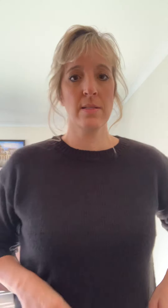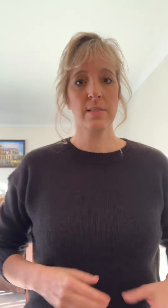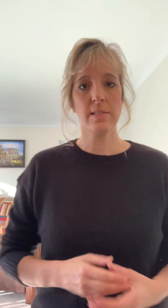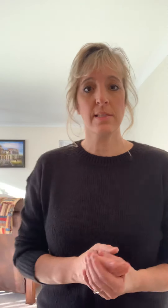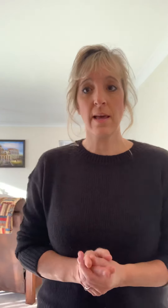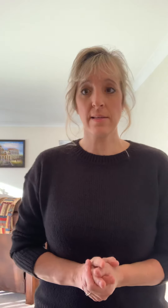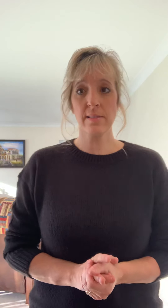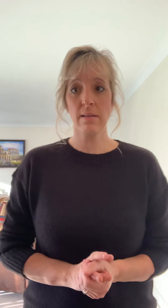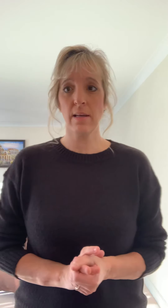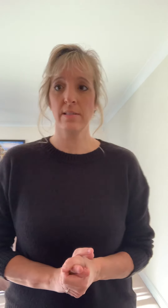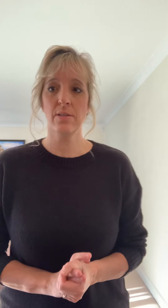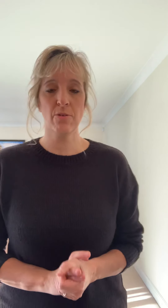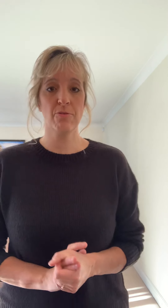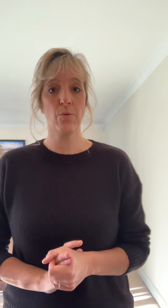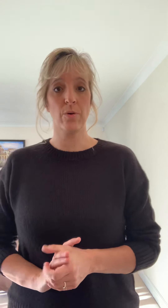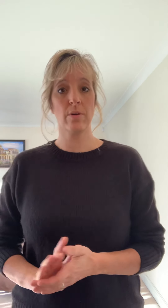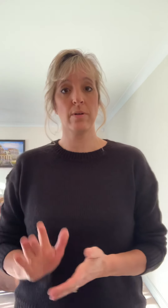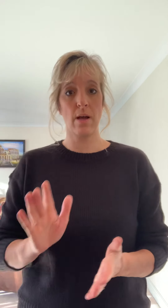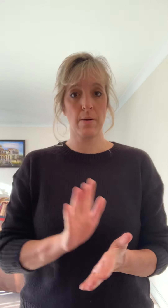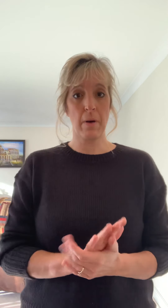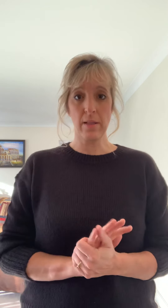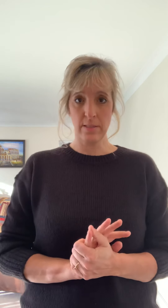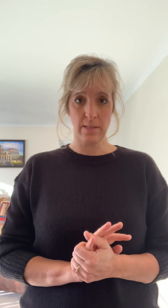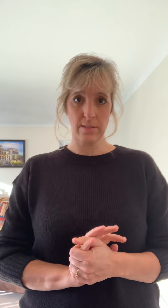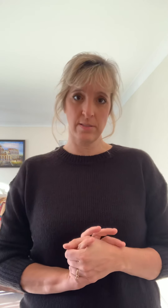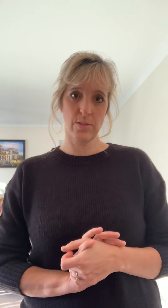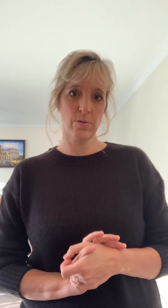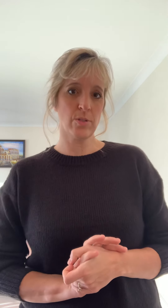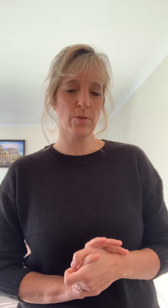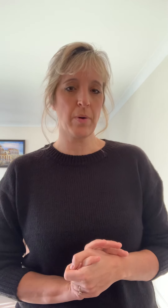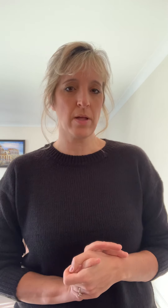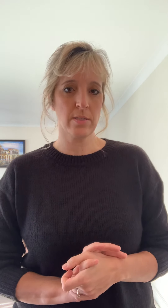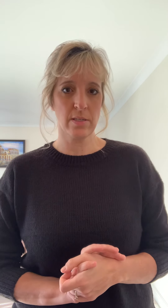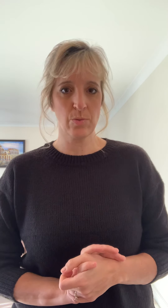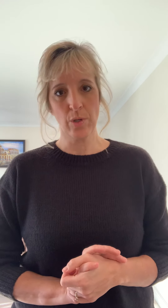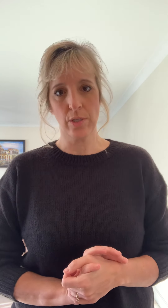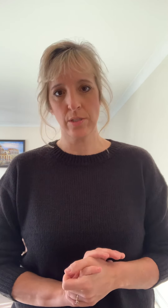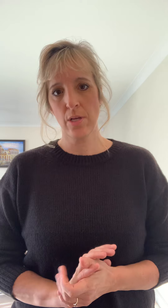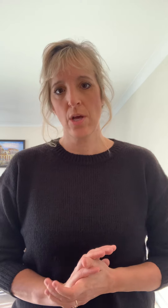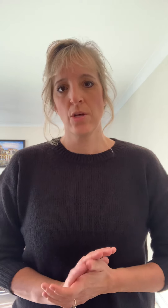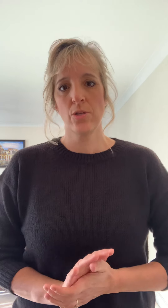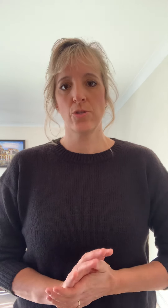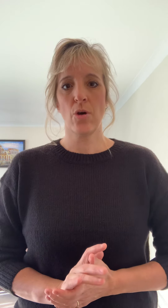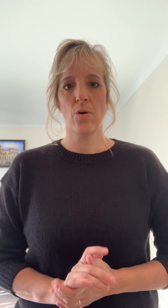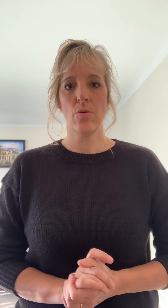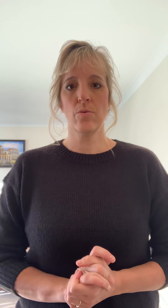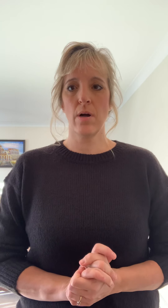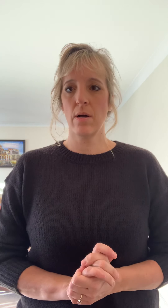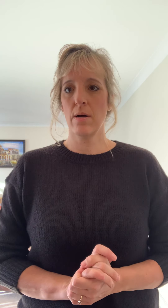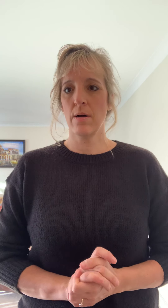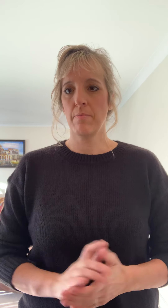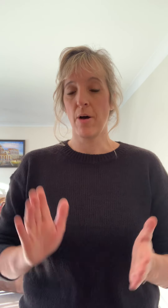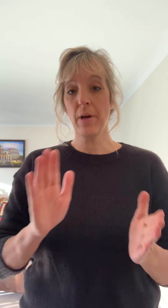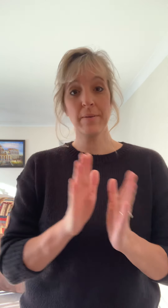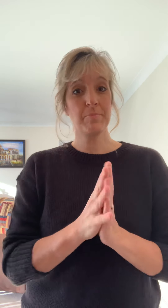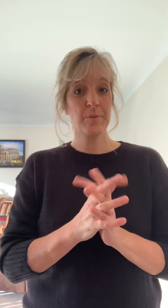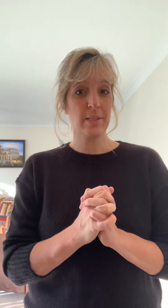This is the ASL lesson for politics. So it's all the politics words. So, all right, so let's